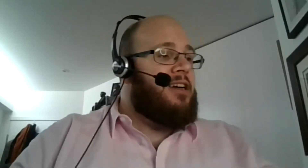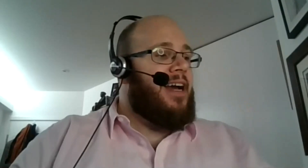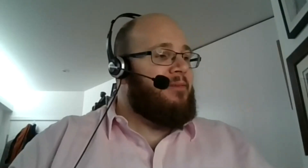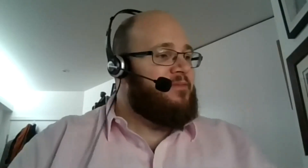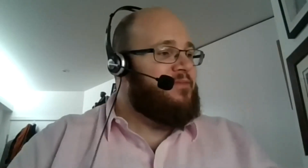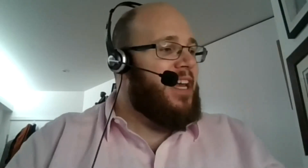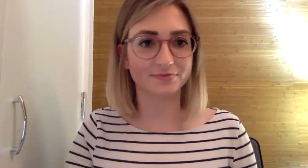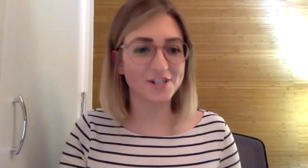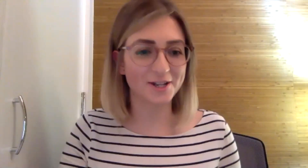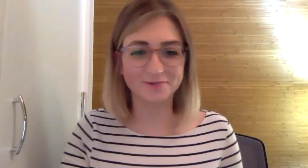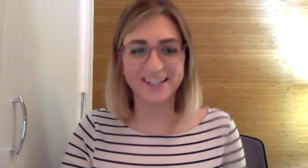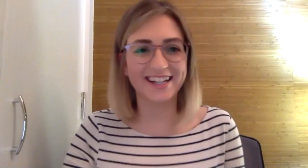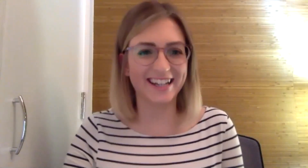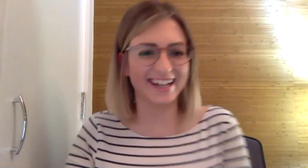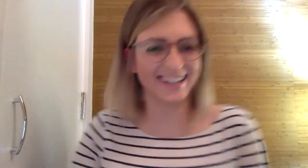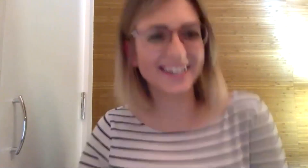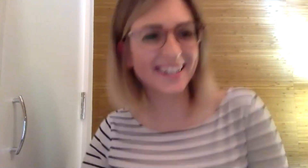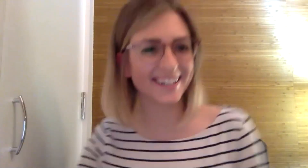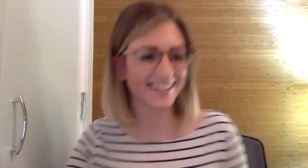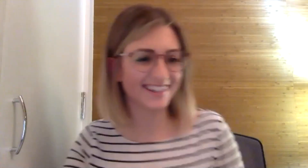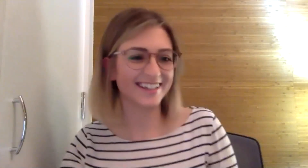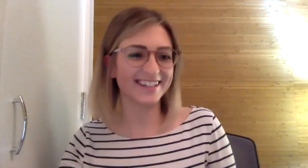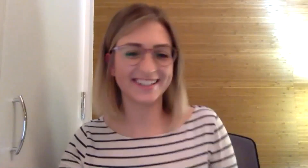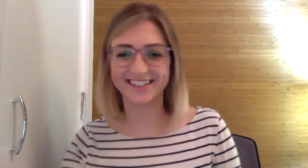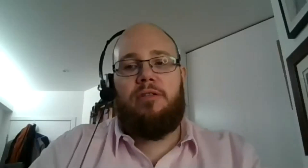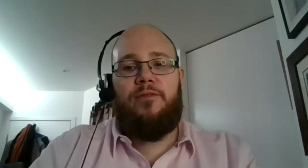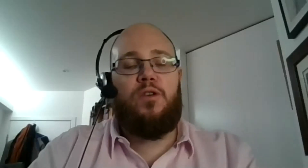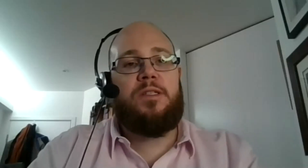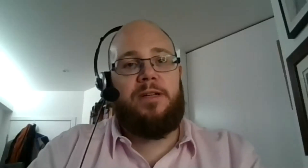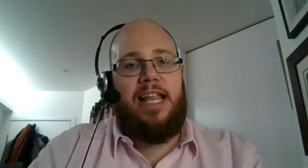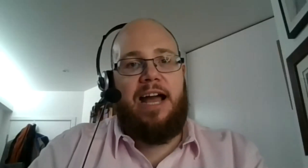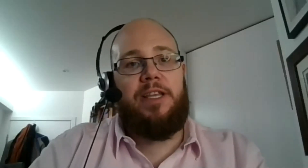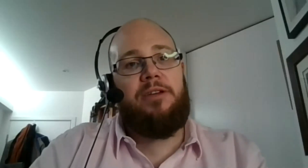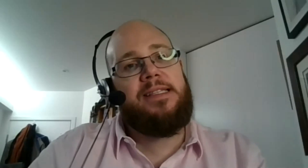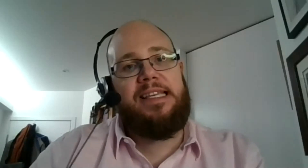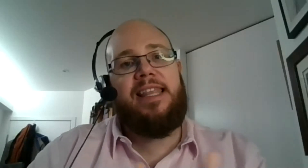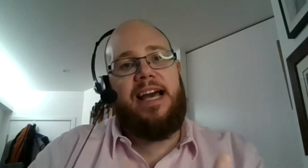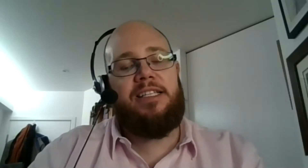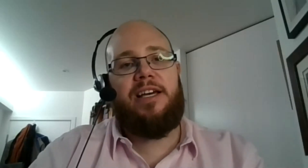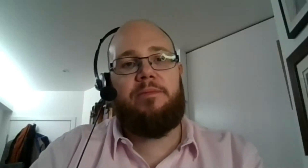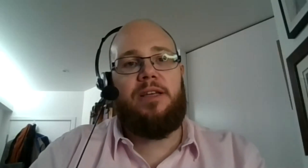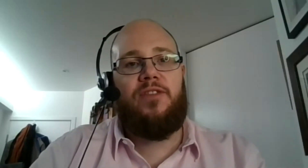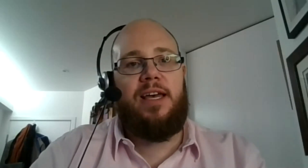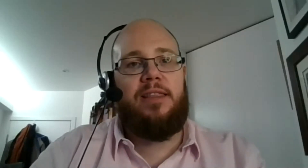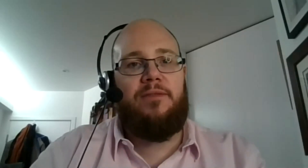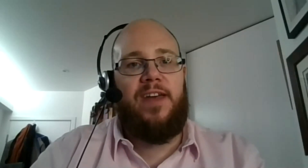Sorry, forgive Bless me. you. Thank you. They're much stronger on enforcement now, and you can see that in terms of the